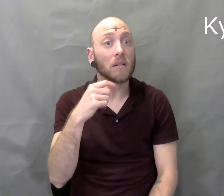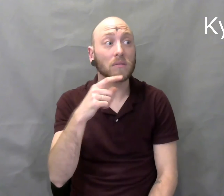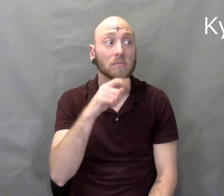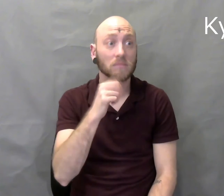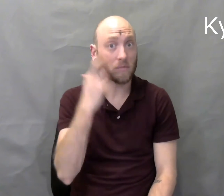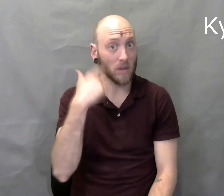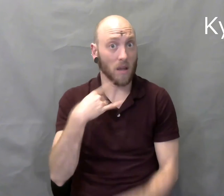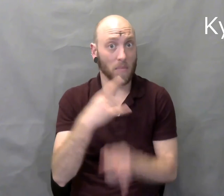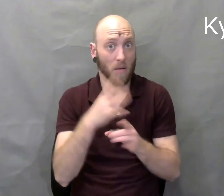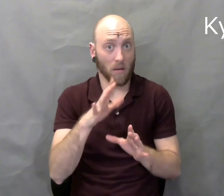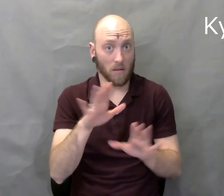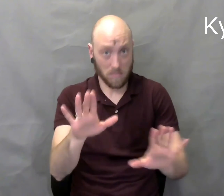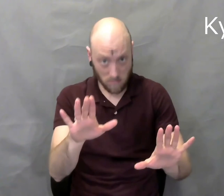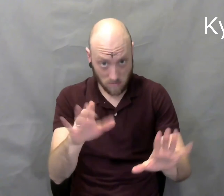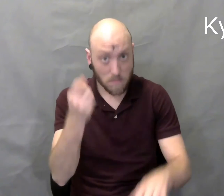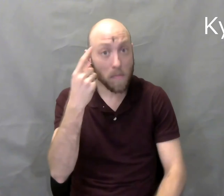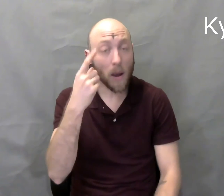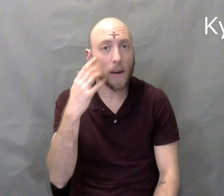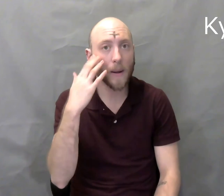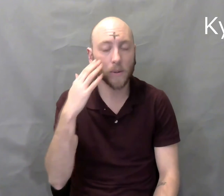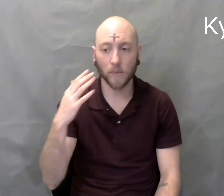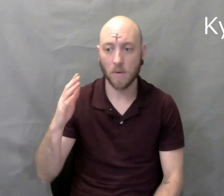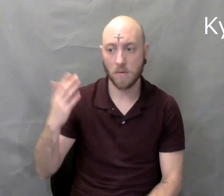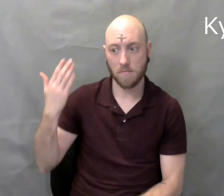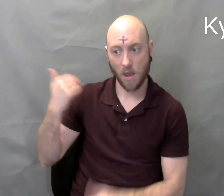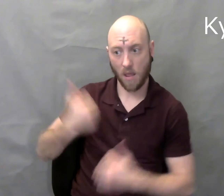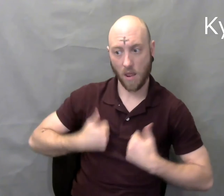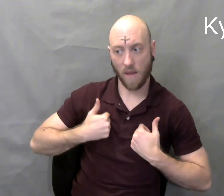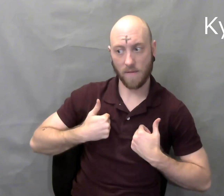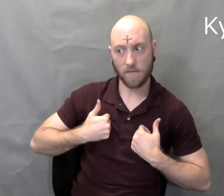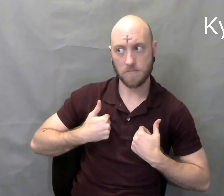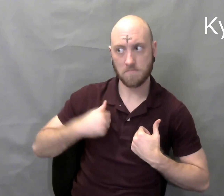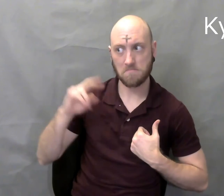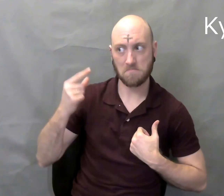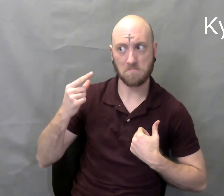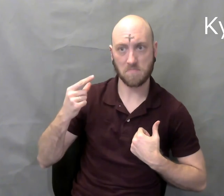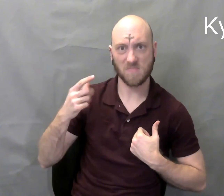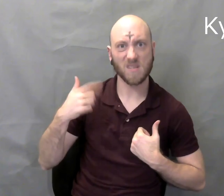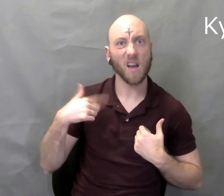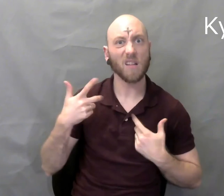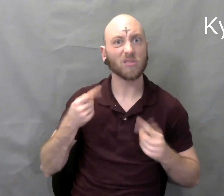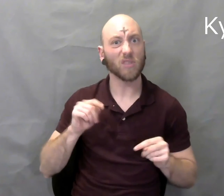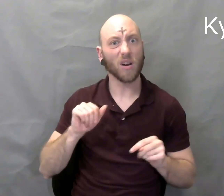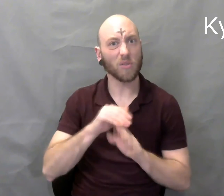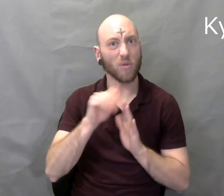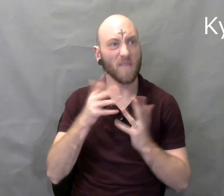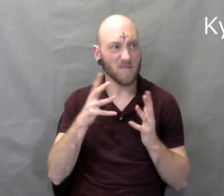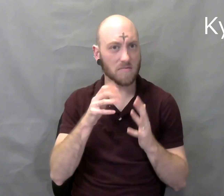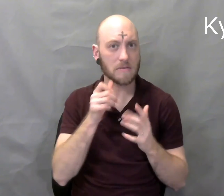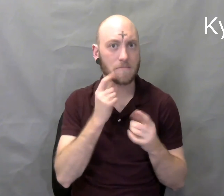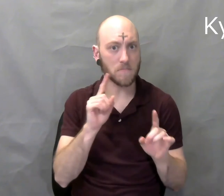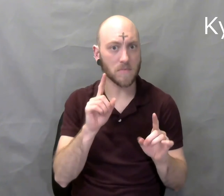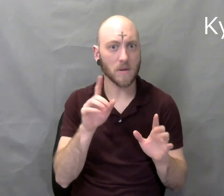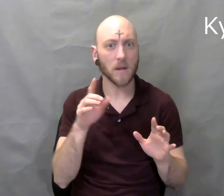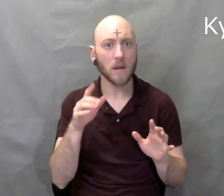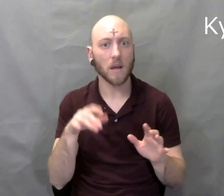that whatever life that I had wasn't it. And I had tried other programs and they didn't work. And I knew that I had a like